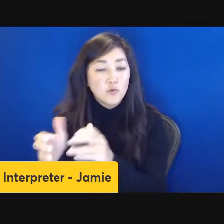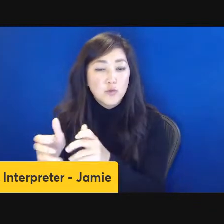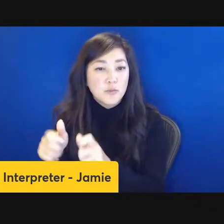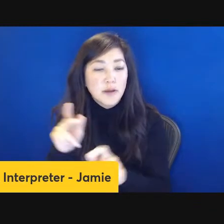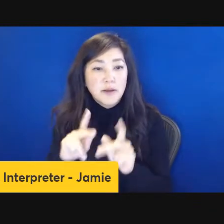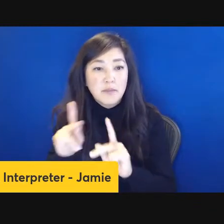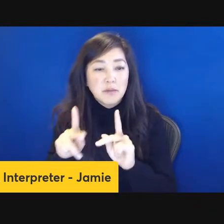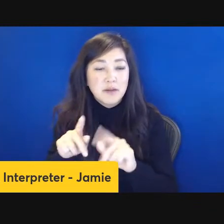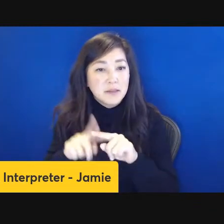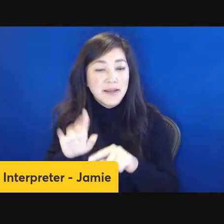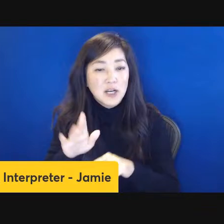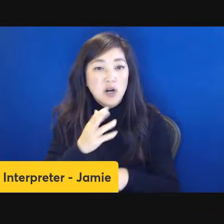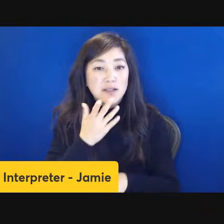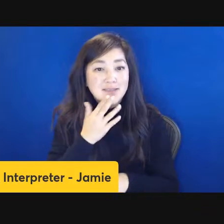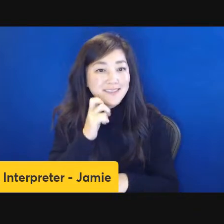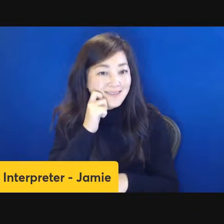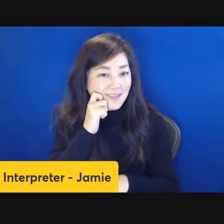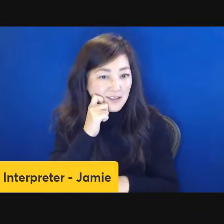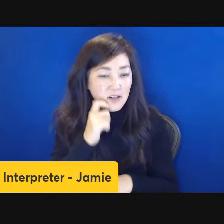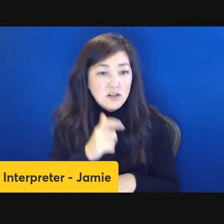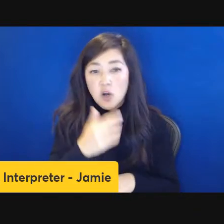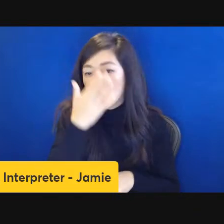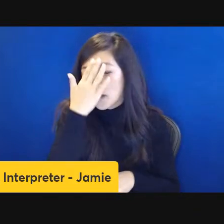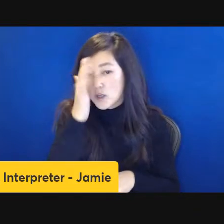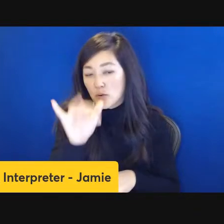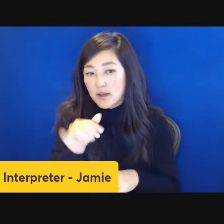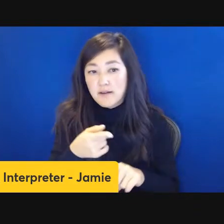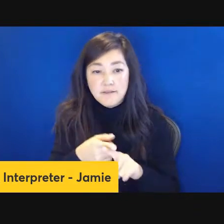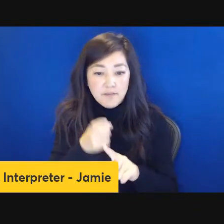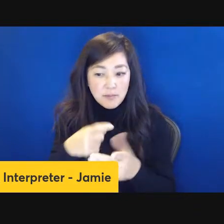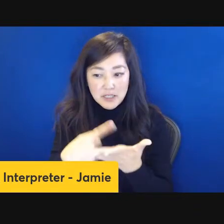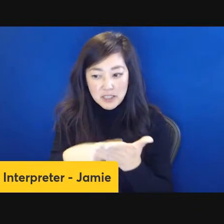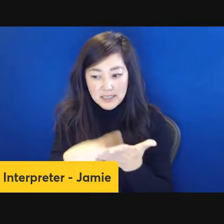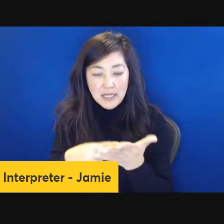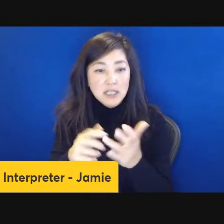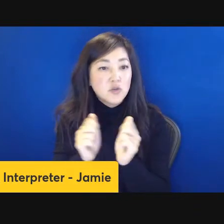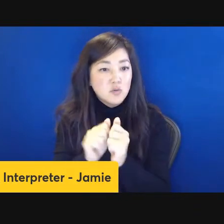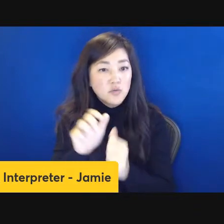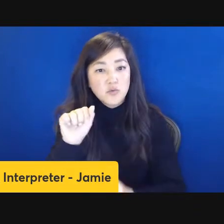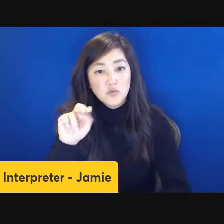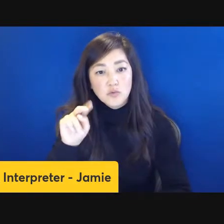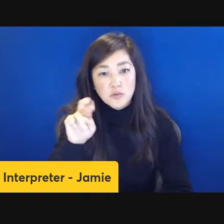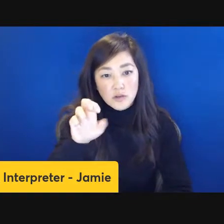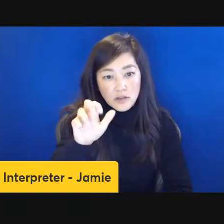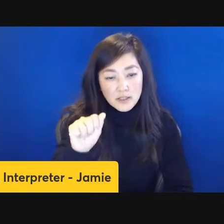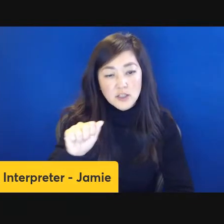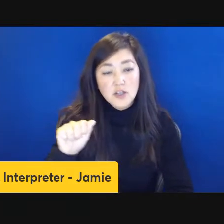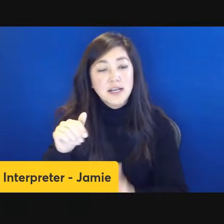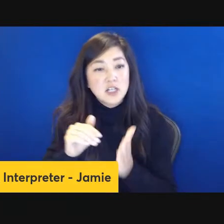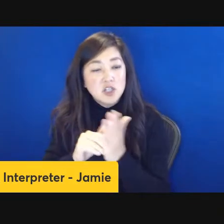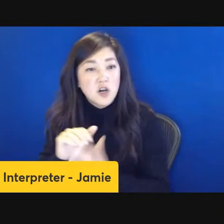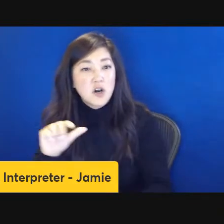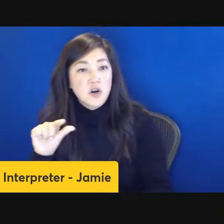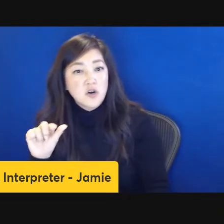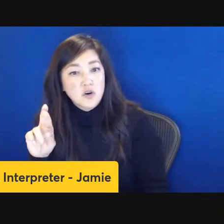their melanation. And we know from our talk from Andrea and Dr. Graves that, in